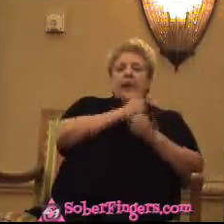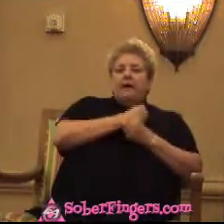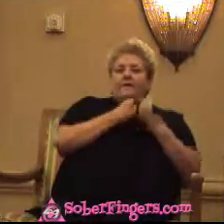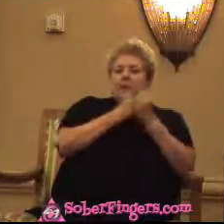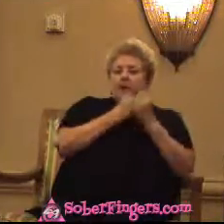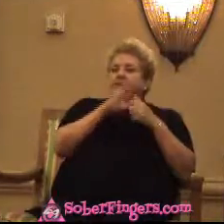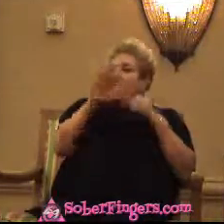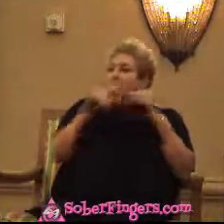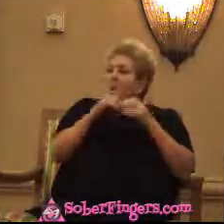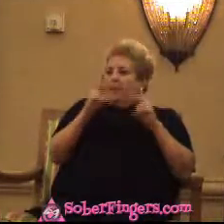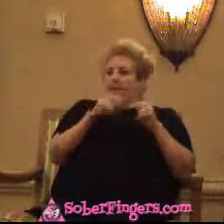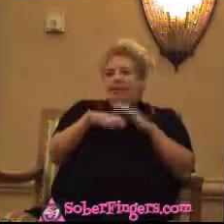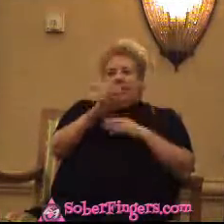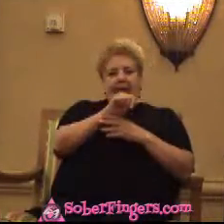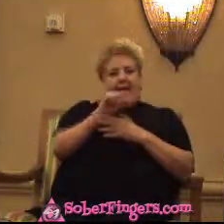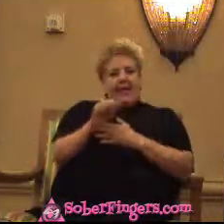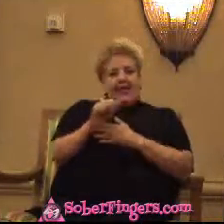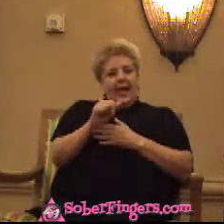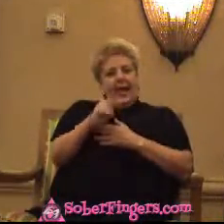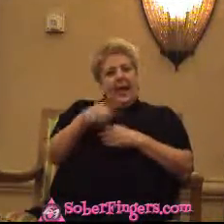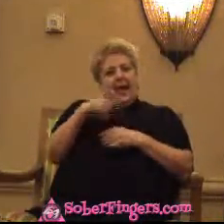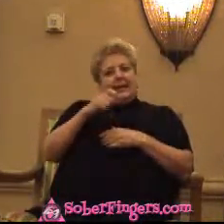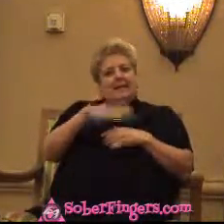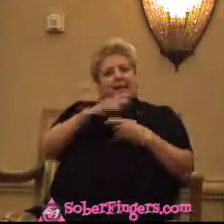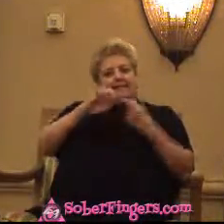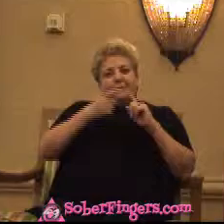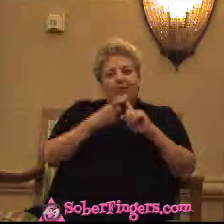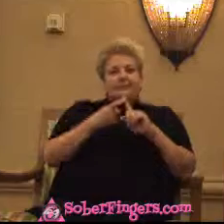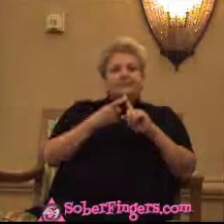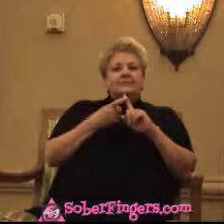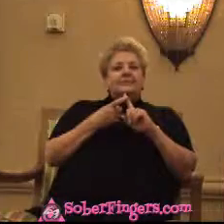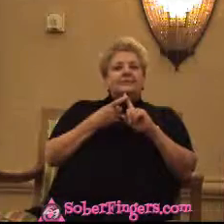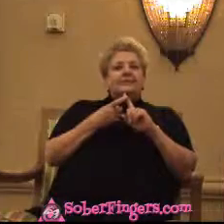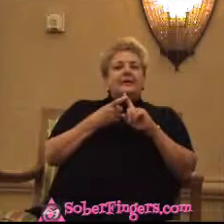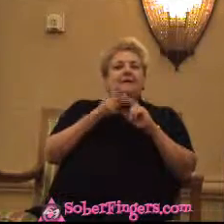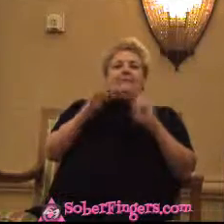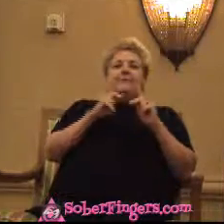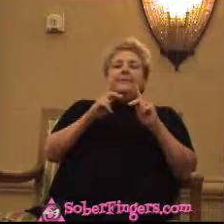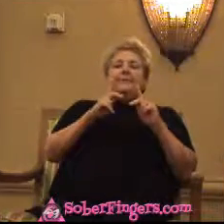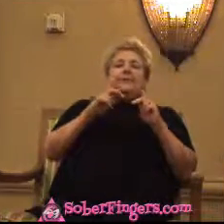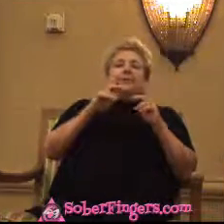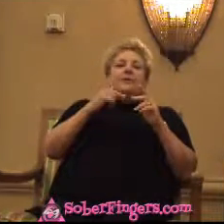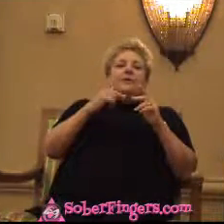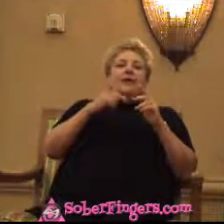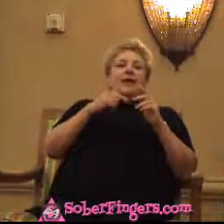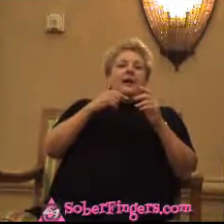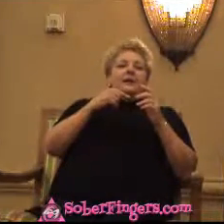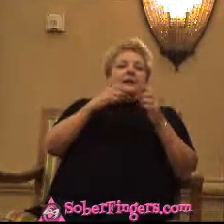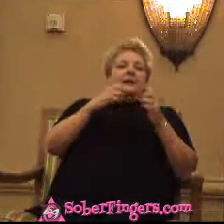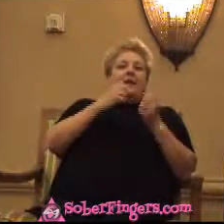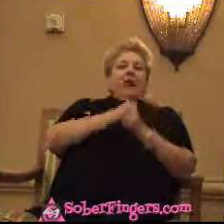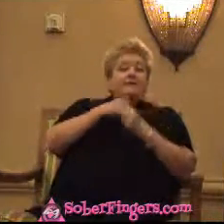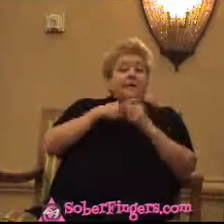Alcoholics Anonymous. I need my friends, I need the people that I love and support me in Al-Anon. I need the whole